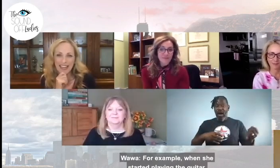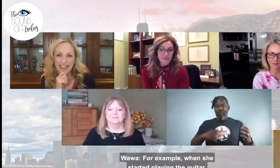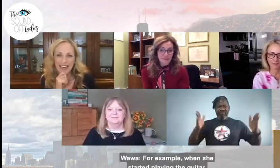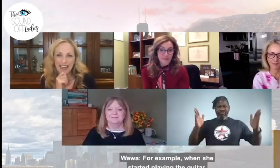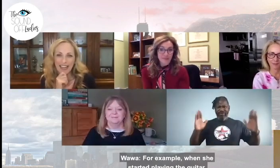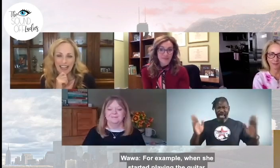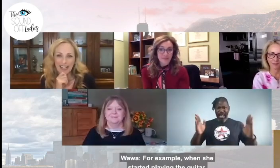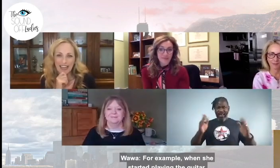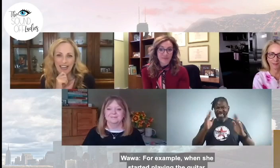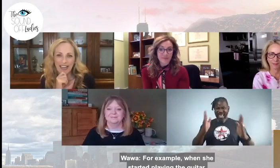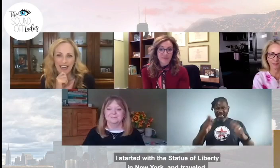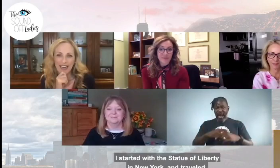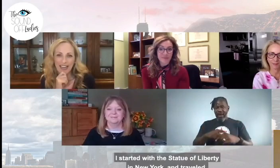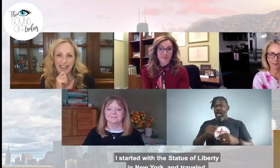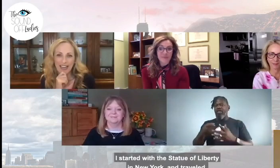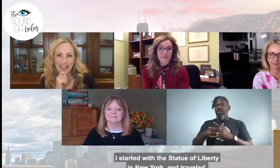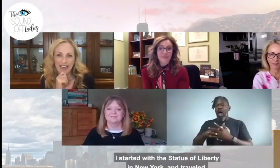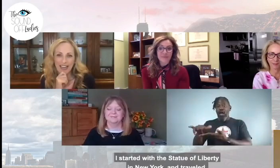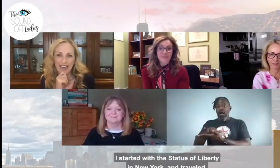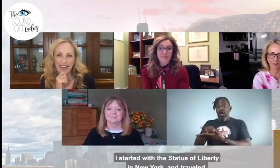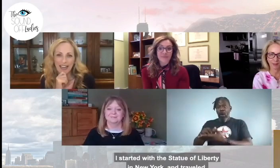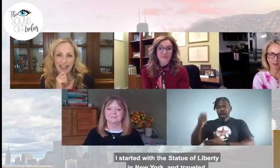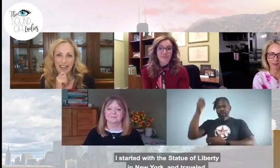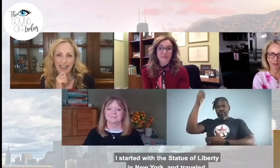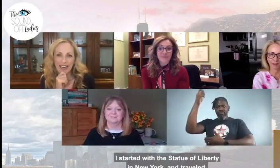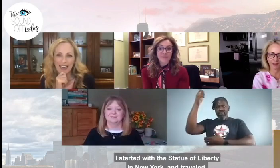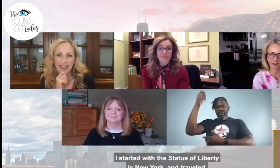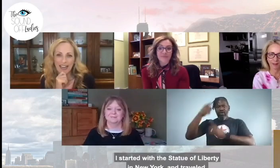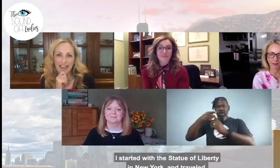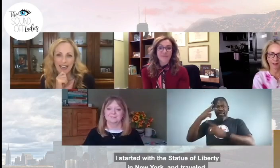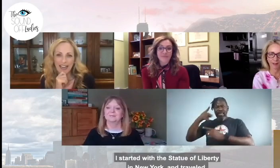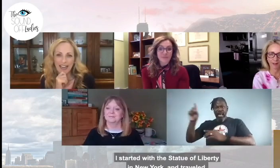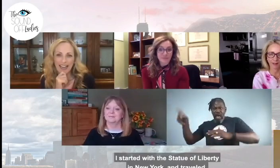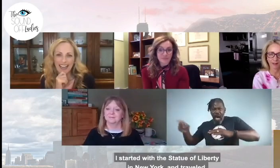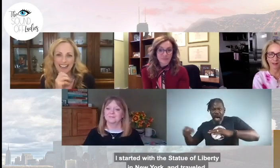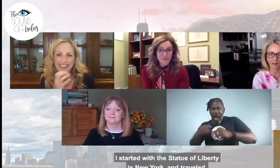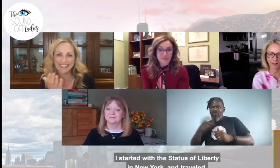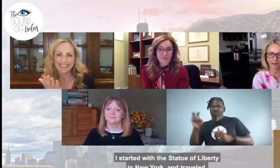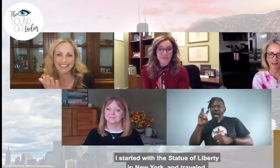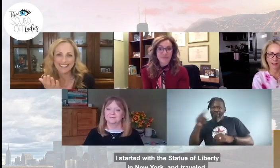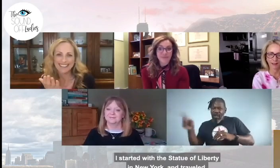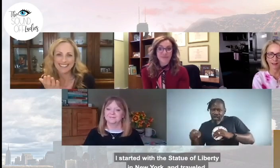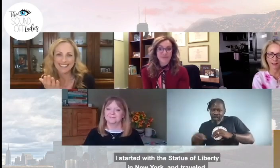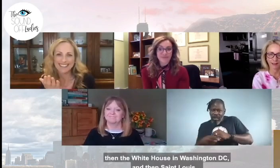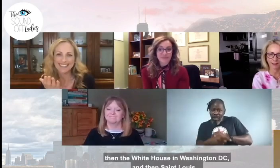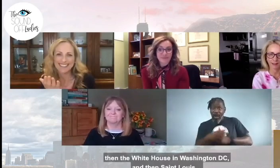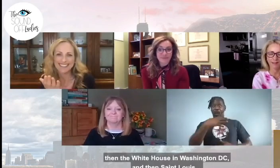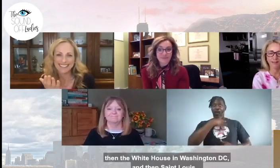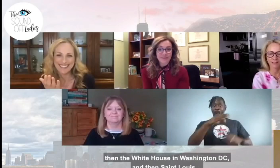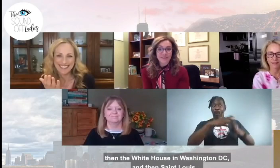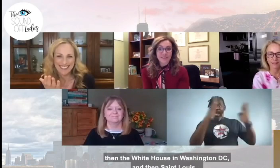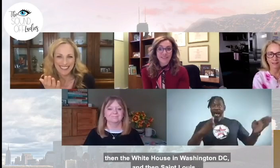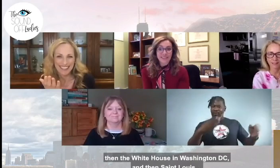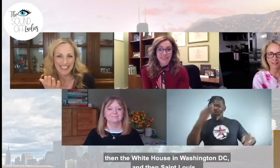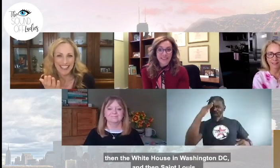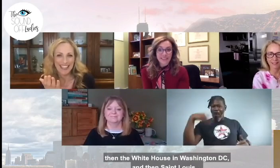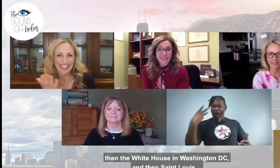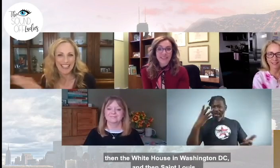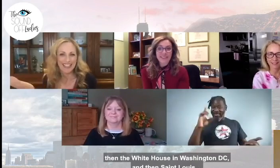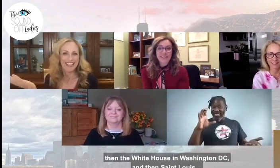guitar, I started with the Statue of Liberty. and when the White House in